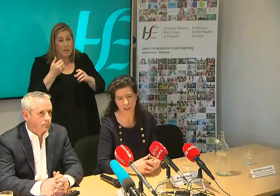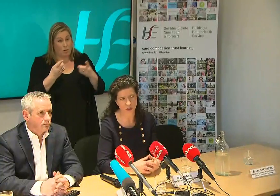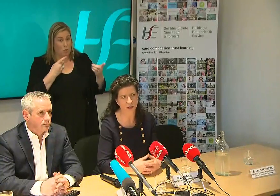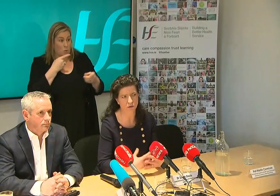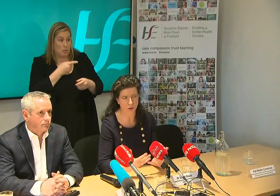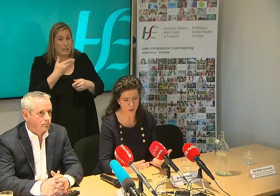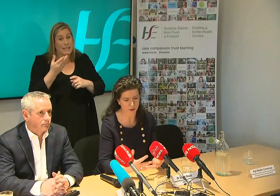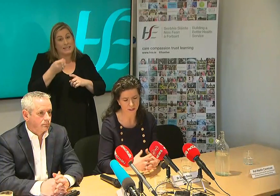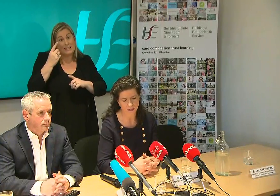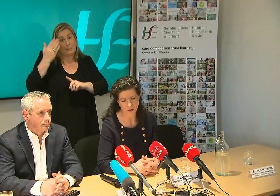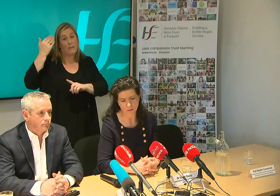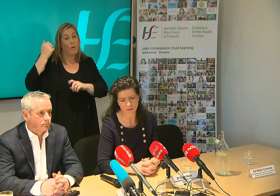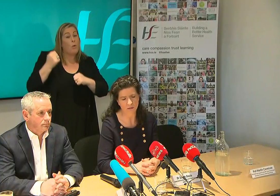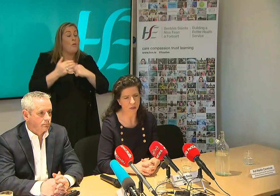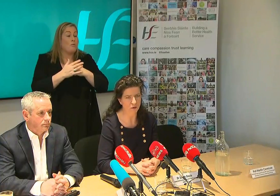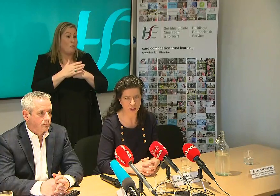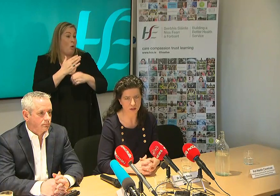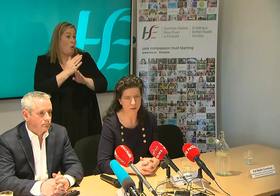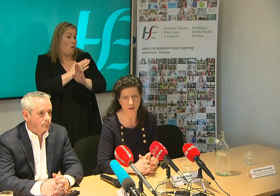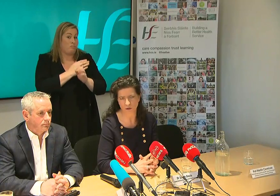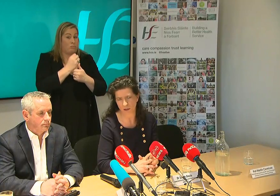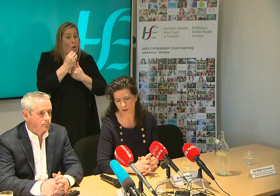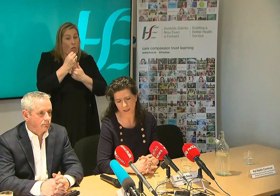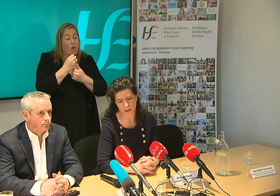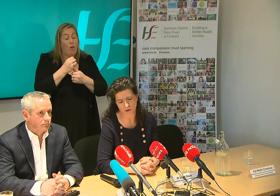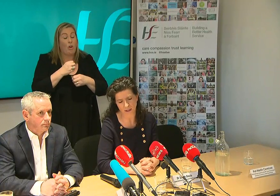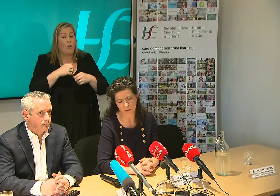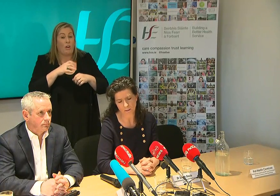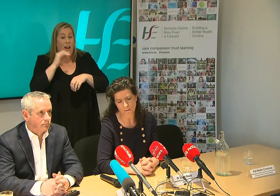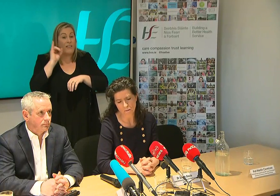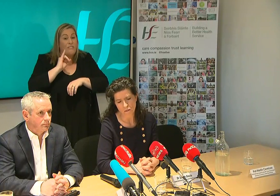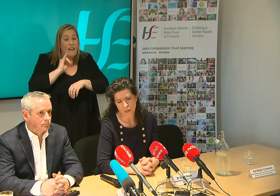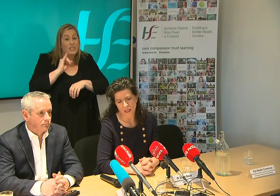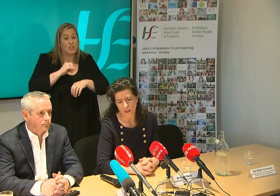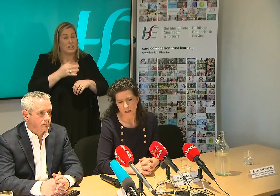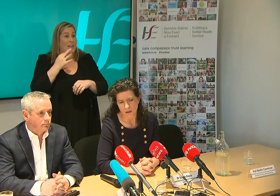previous occasions for other infections, whether viral or bacterial.